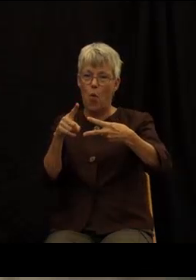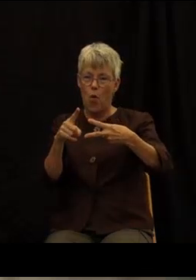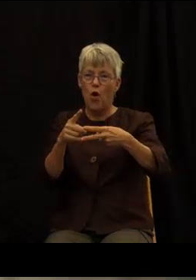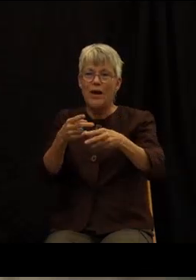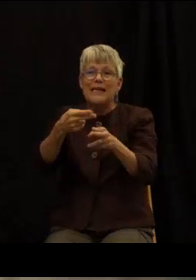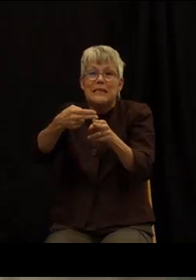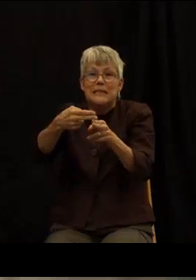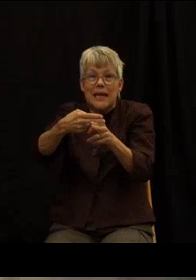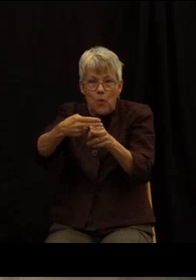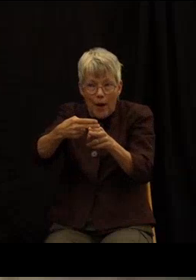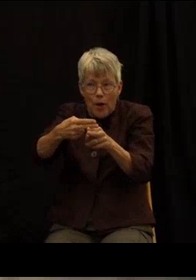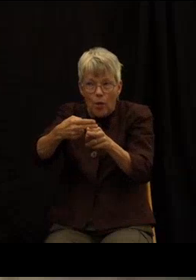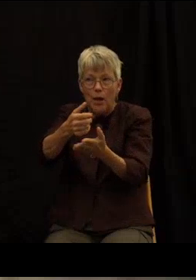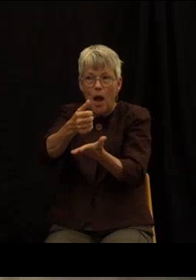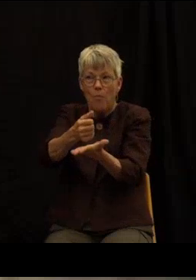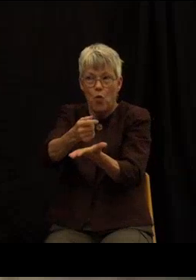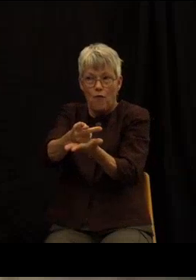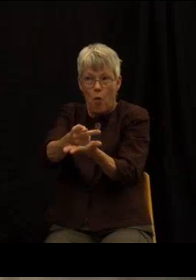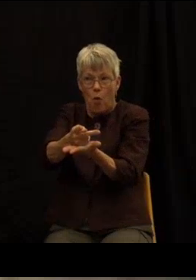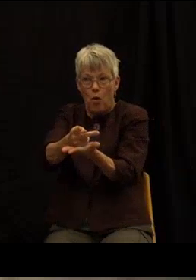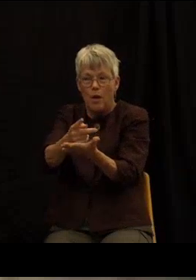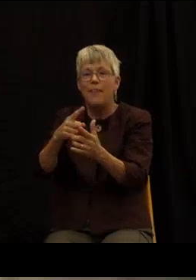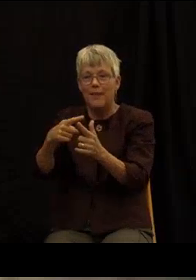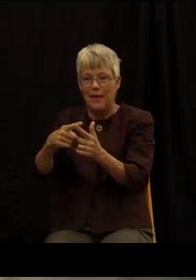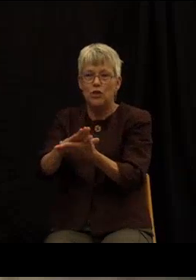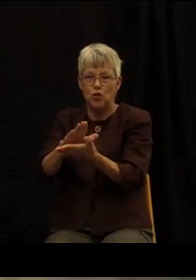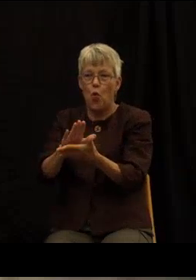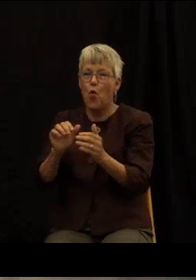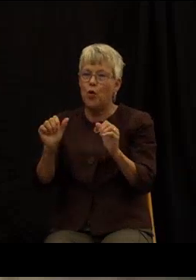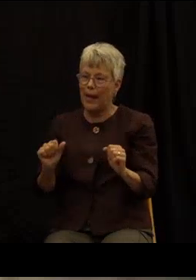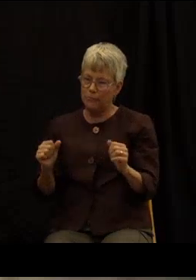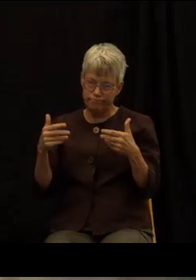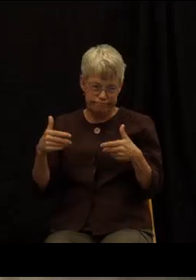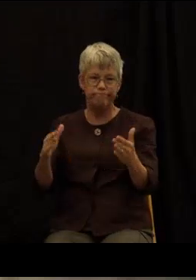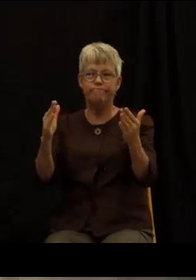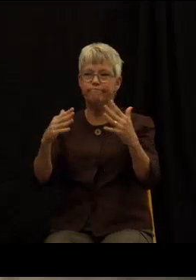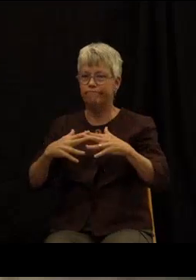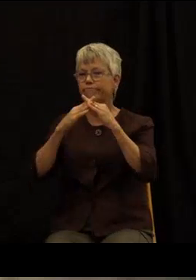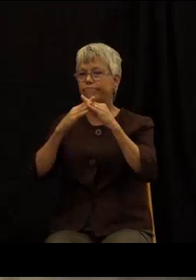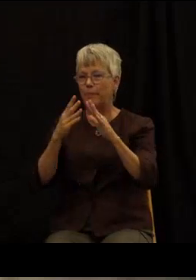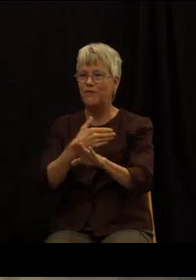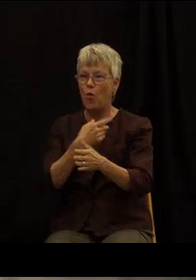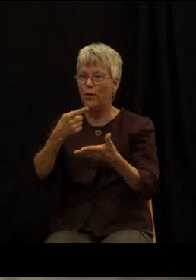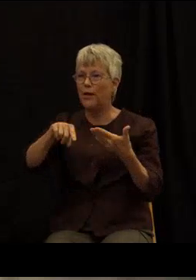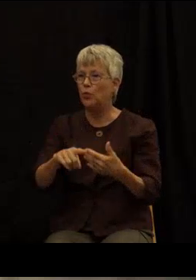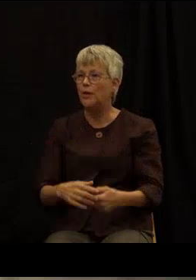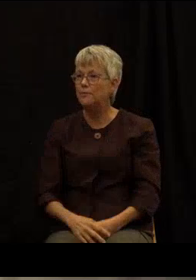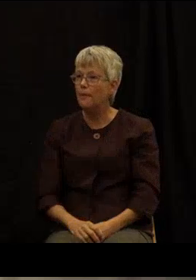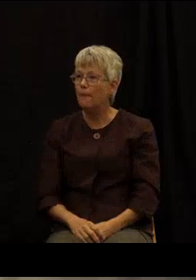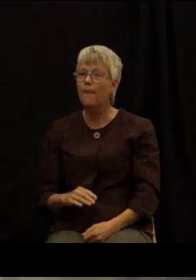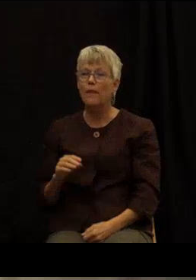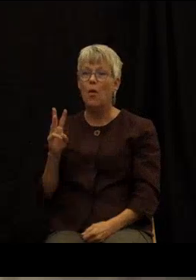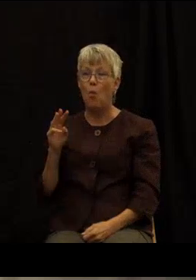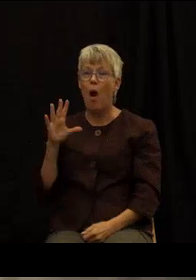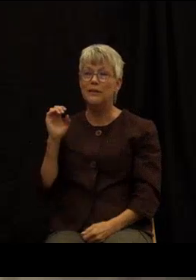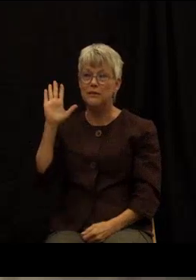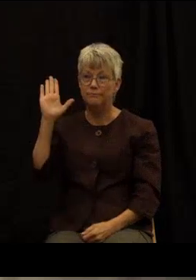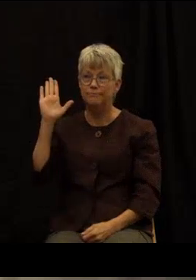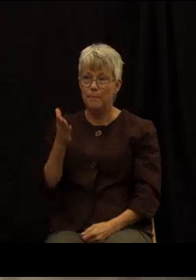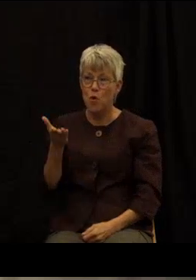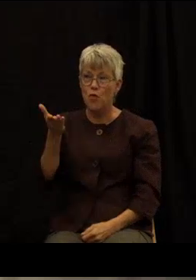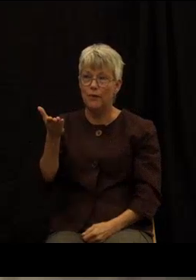temporary approval so that the school can enact them for next week. So moved.